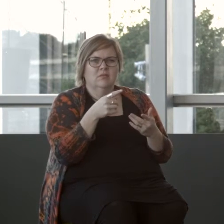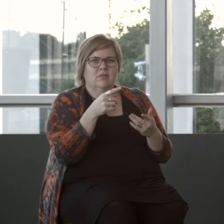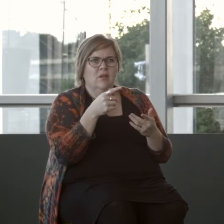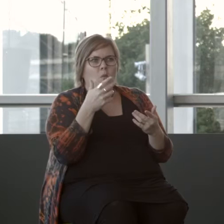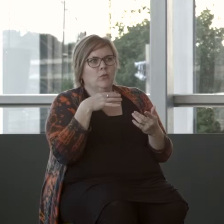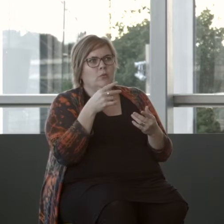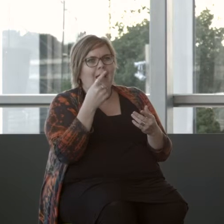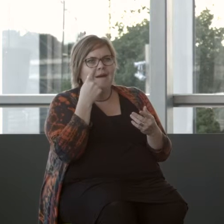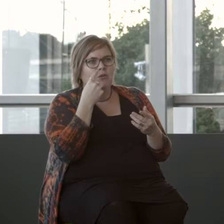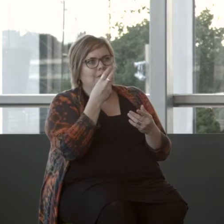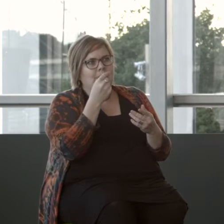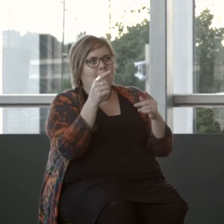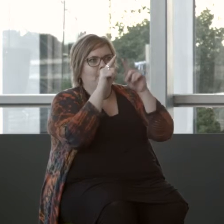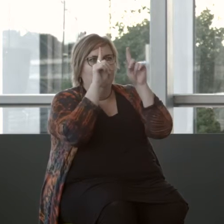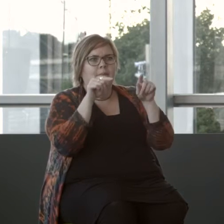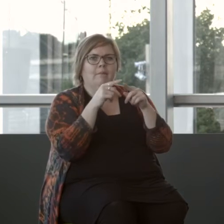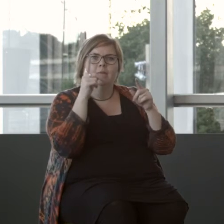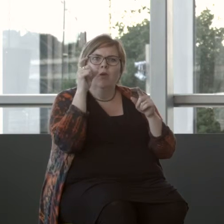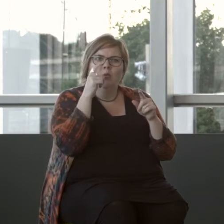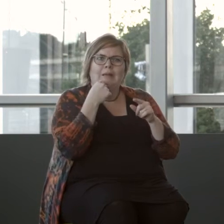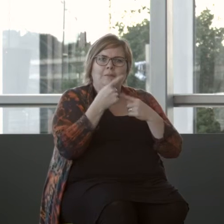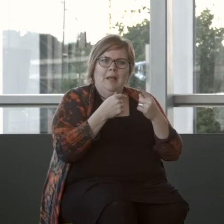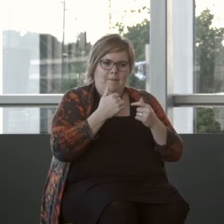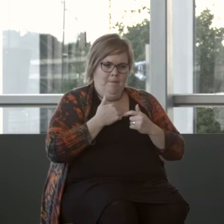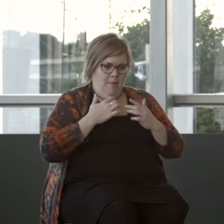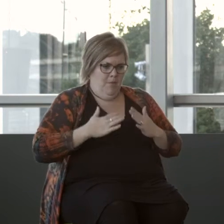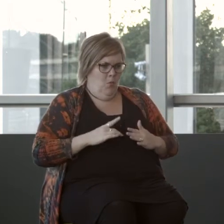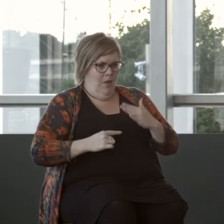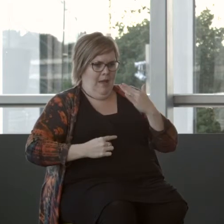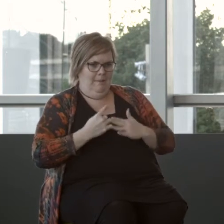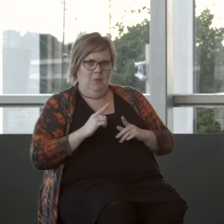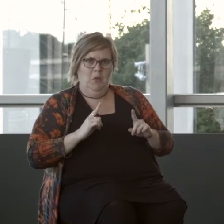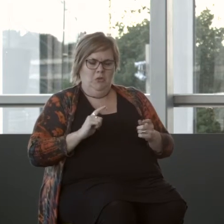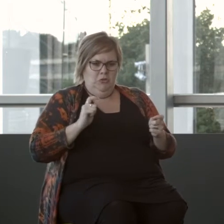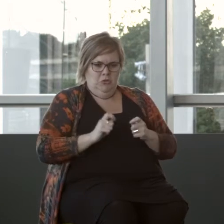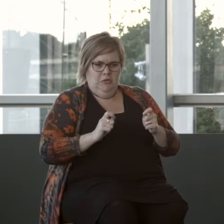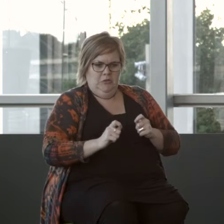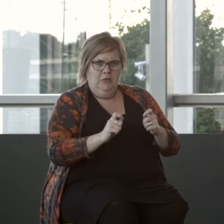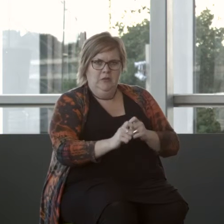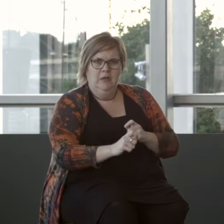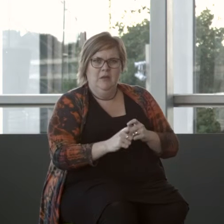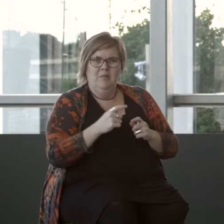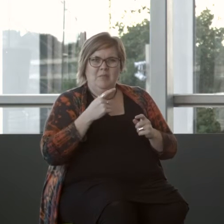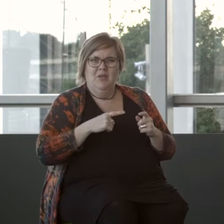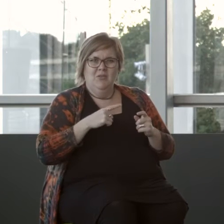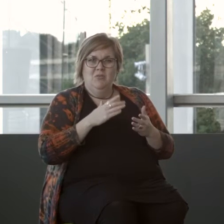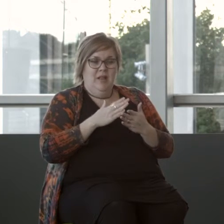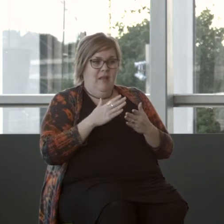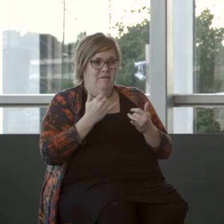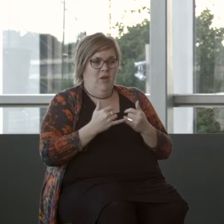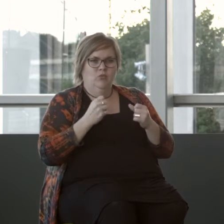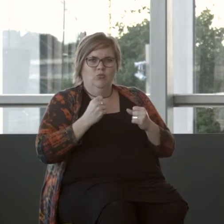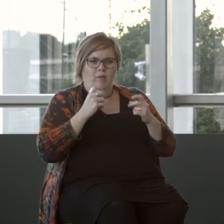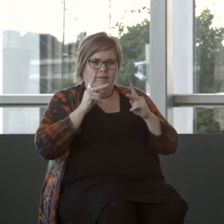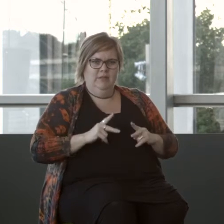and that would explain what was happening to my body. It's a really physical, gross kind of process. And